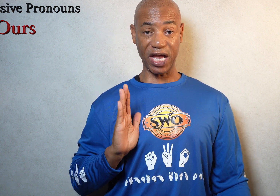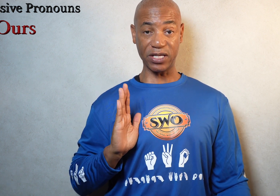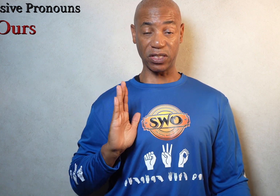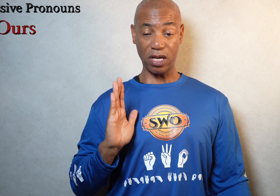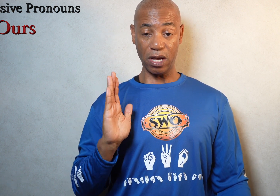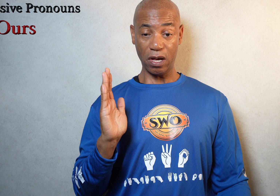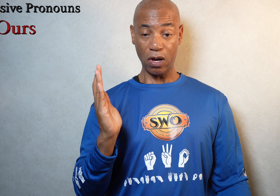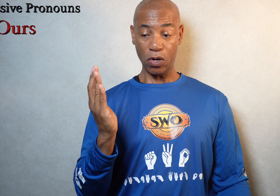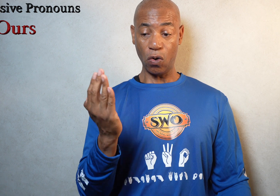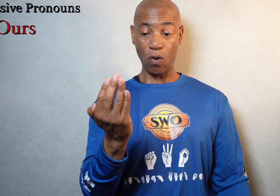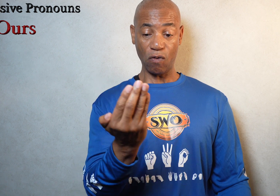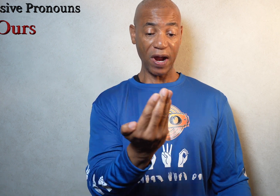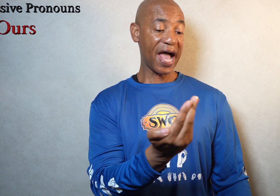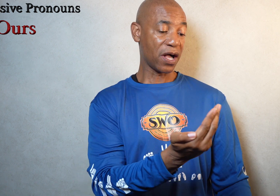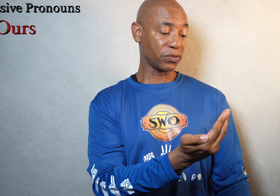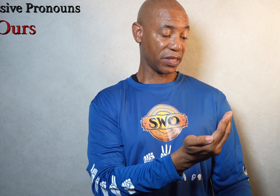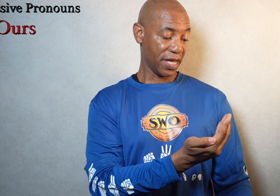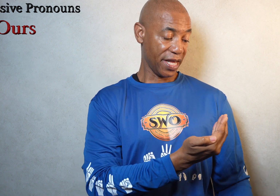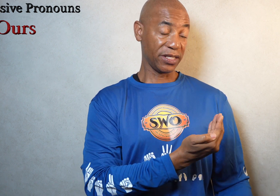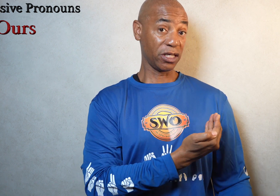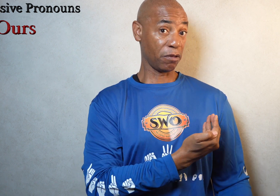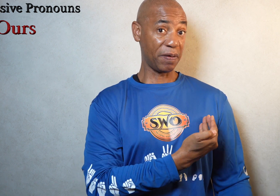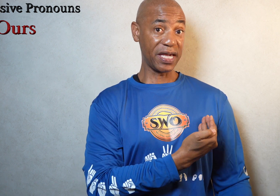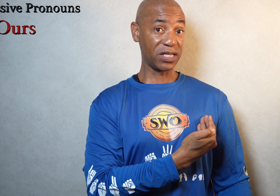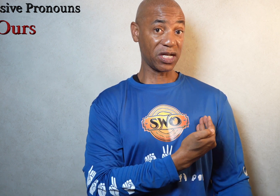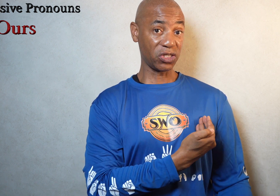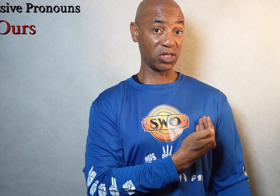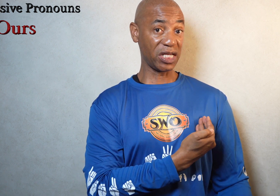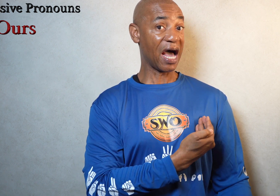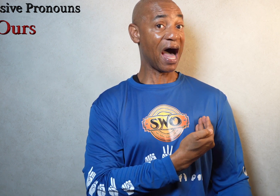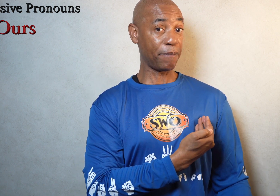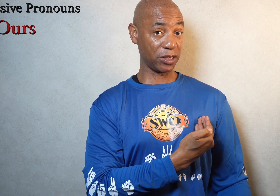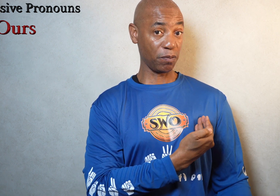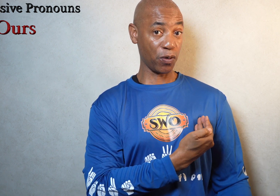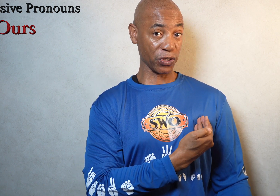chest, go around until the pinky touches the opposite portion.